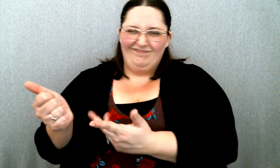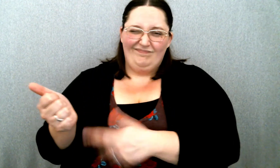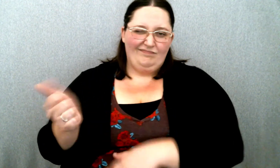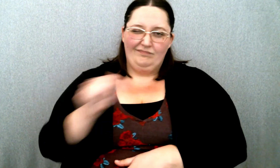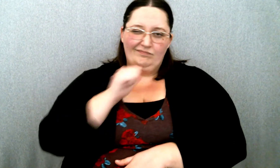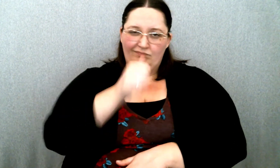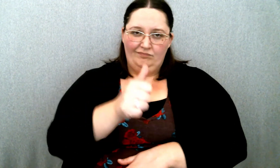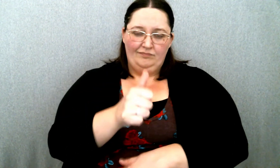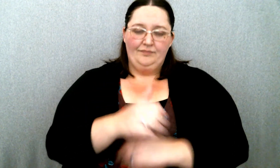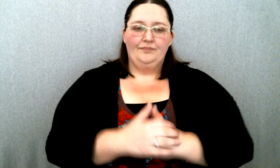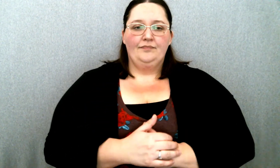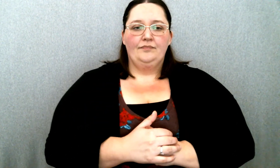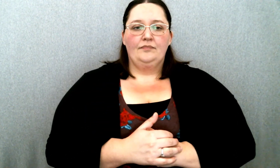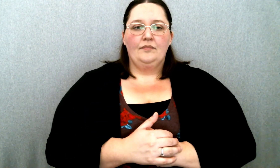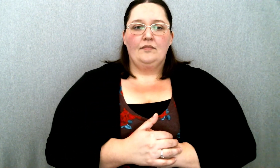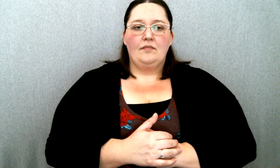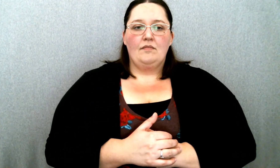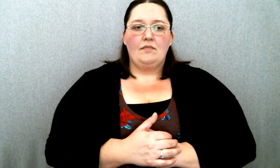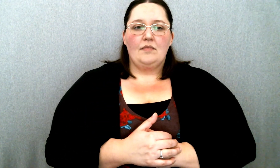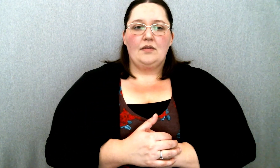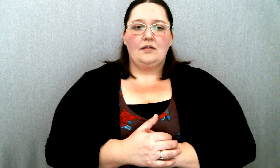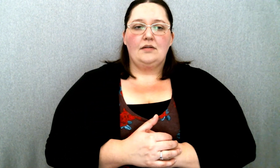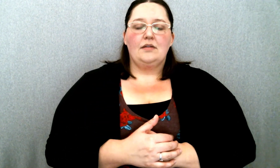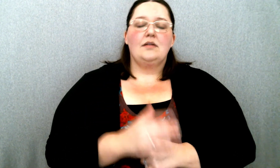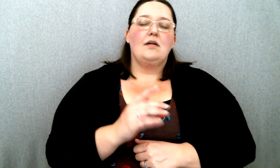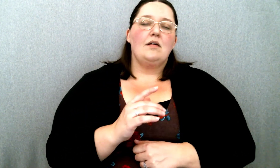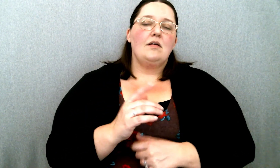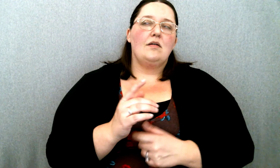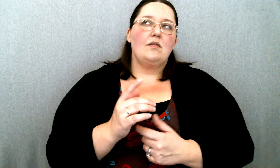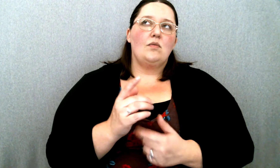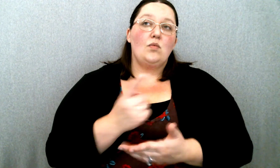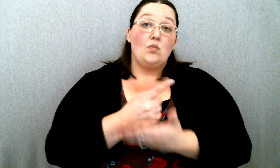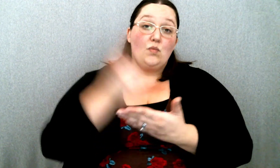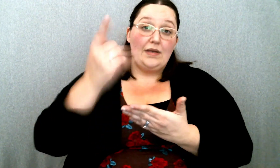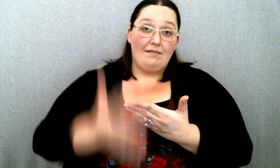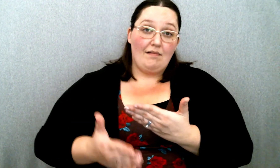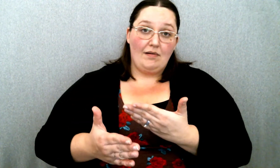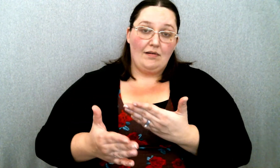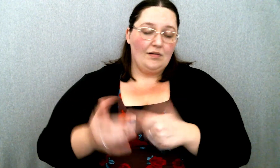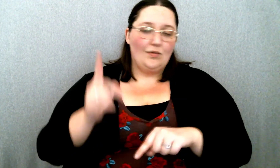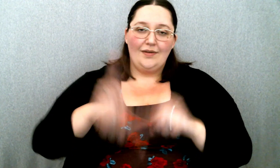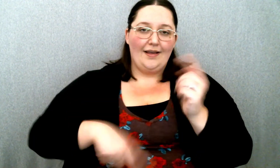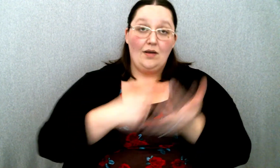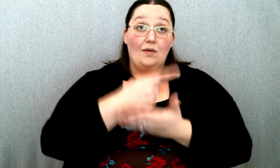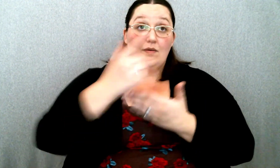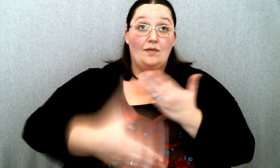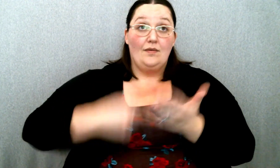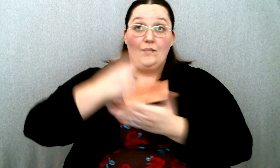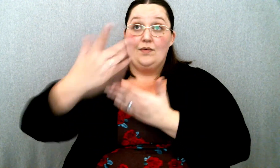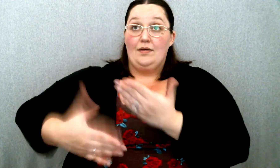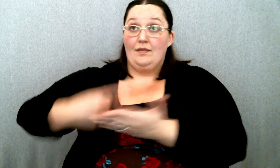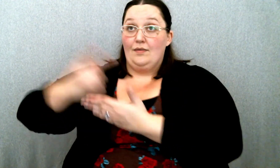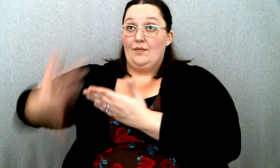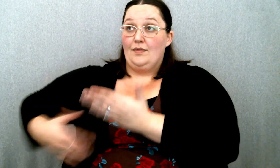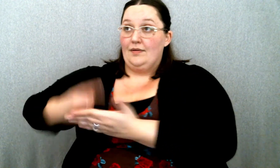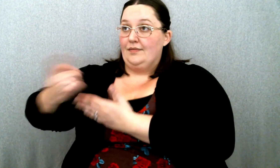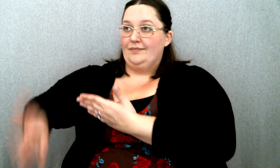people sign every. You don't see it repeated 10 minute, 10 minute, 10 minute. Same